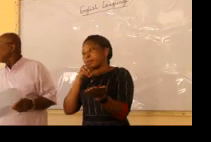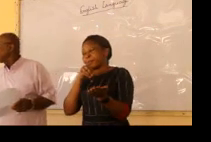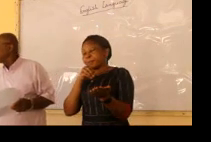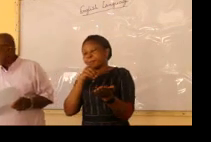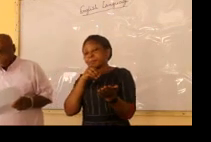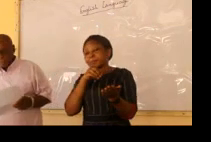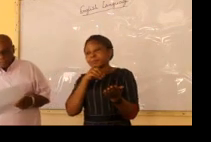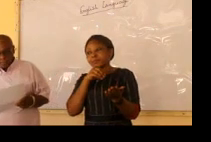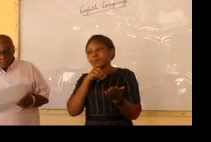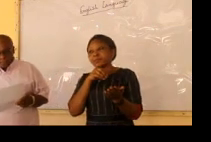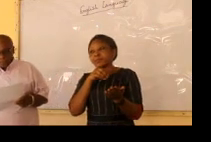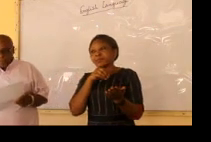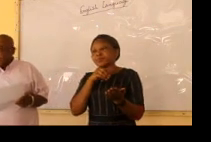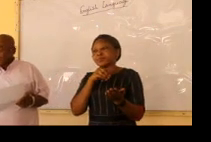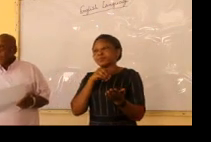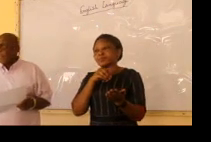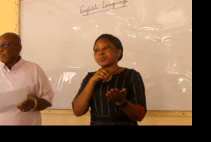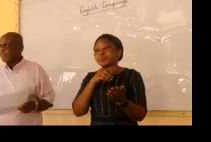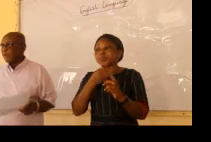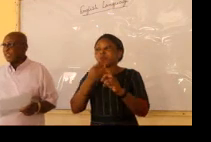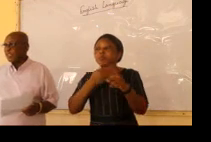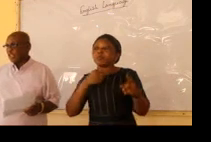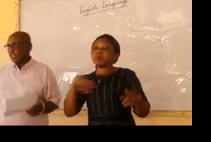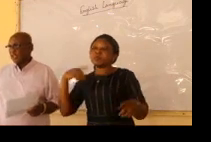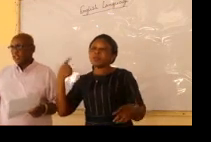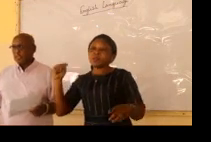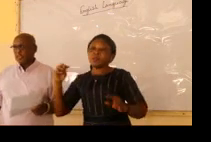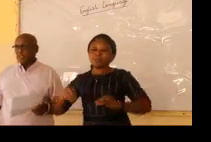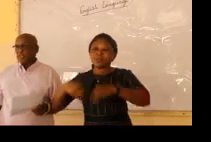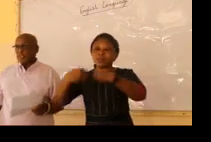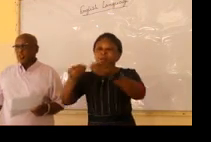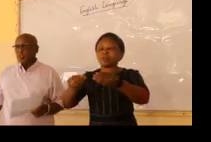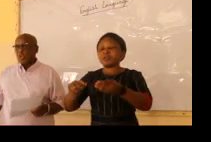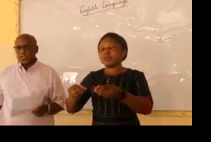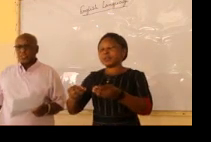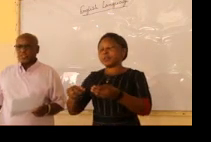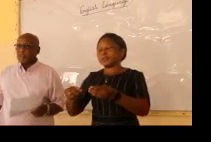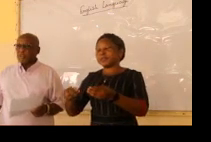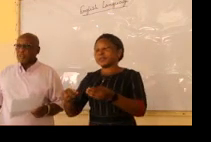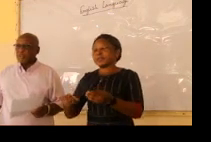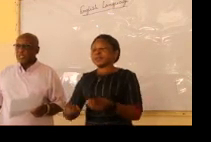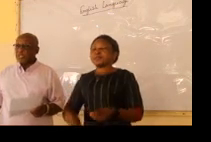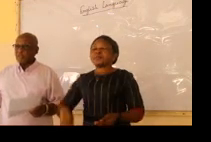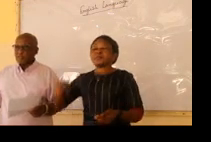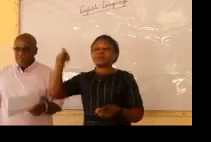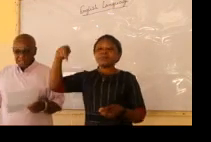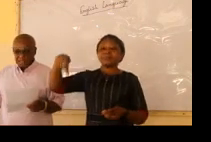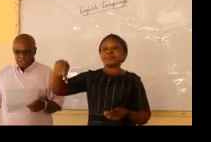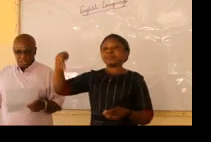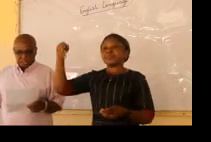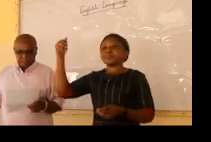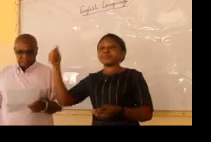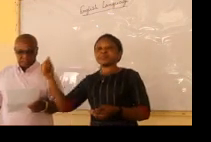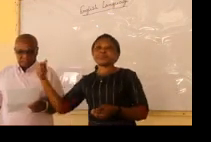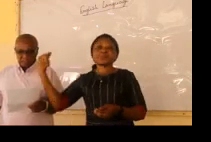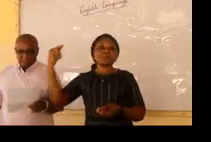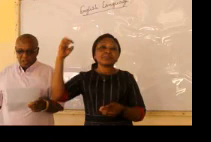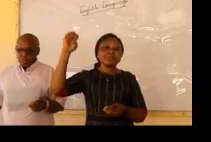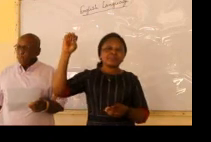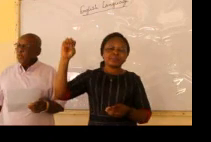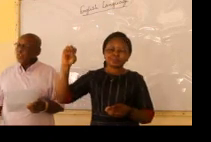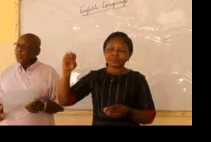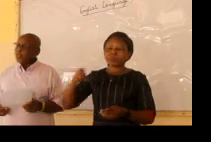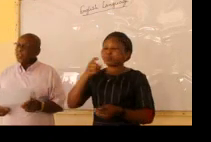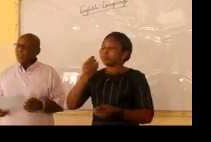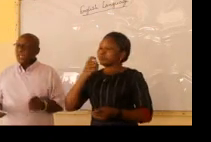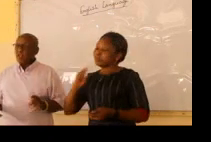copying from the given passage. Do not copy from the given passage.